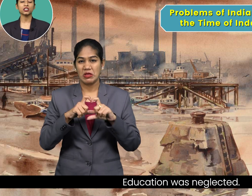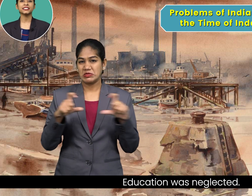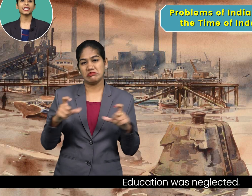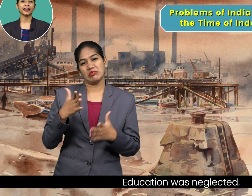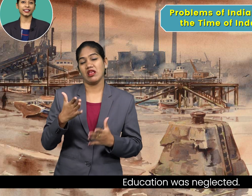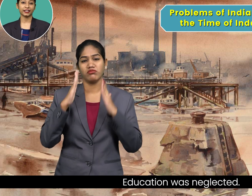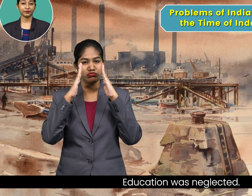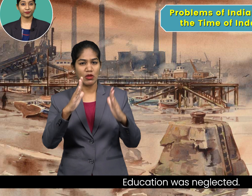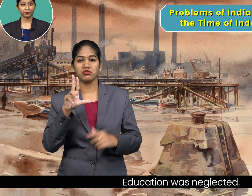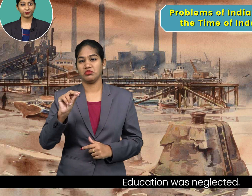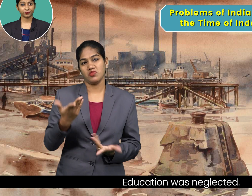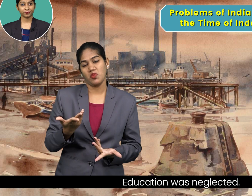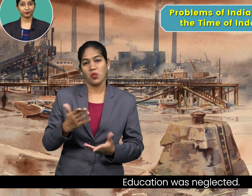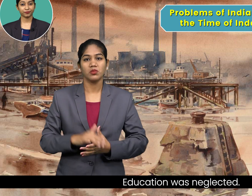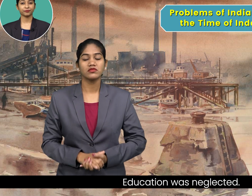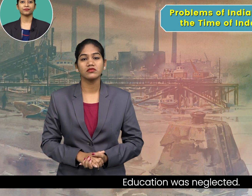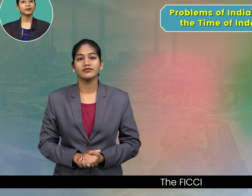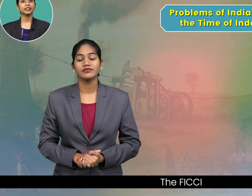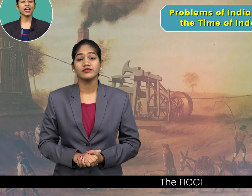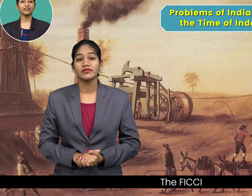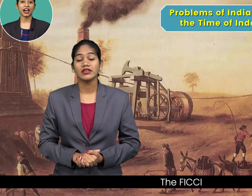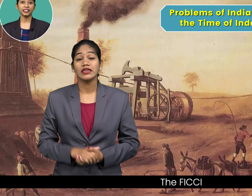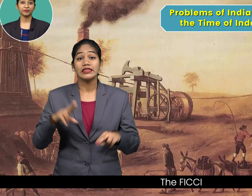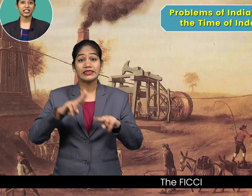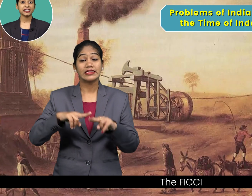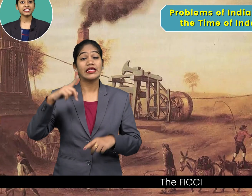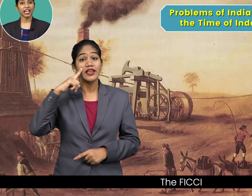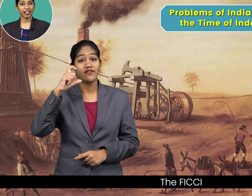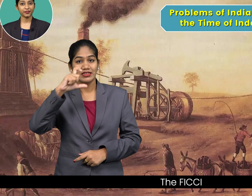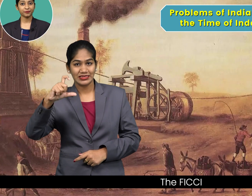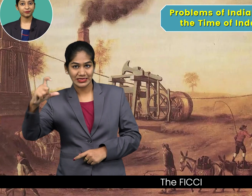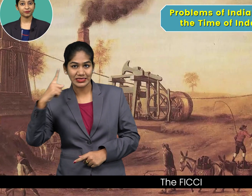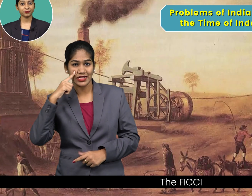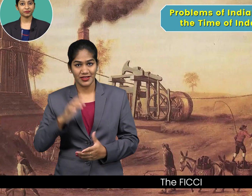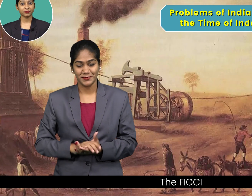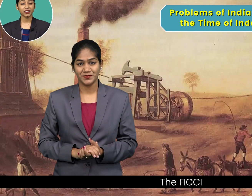Education was neglected. The FICCI,